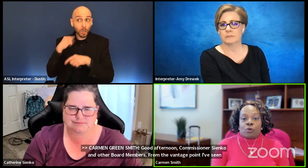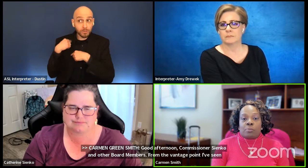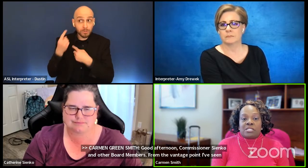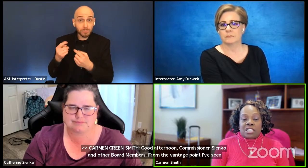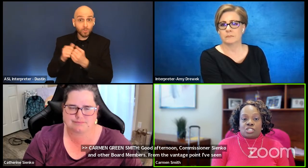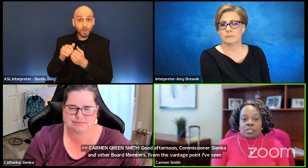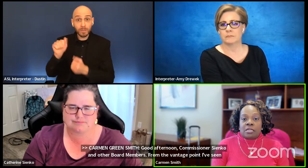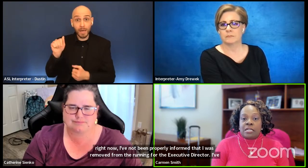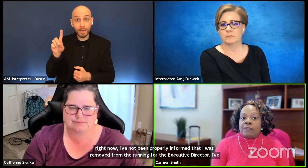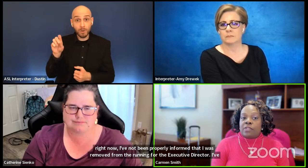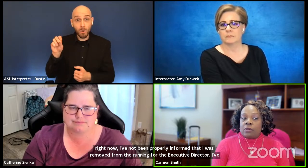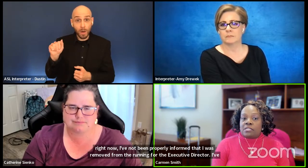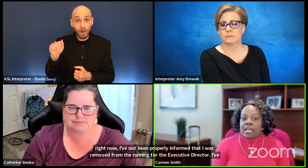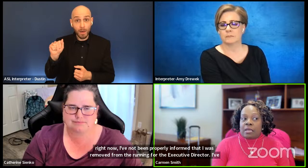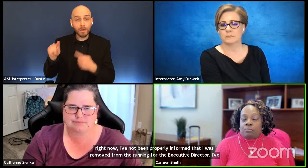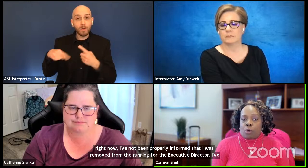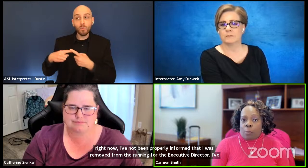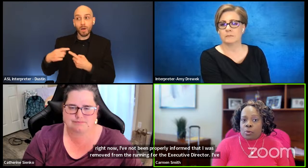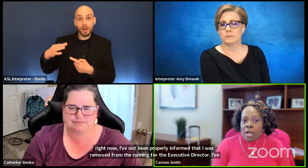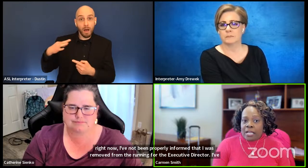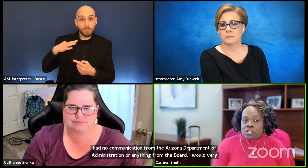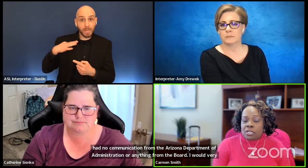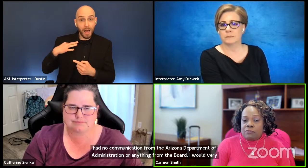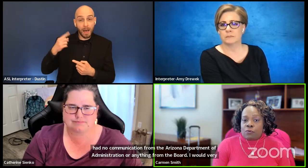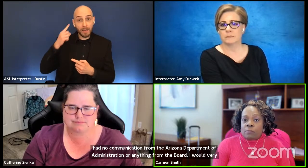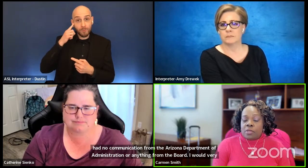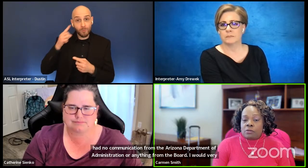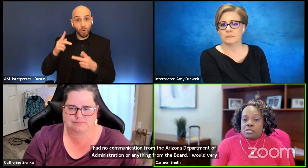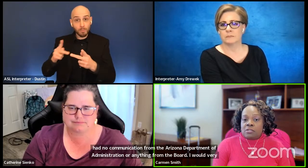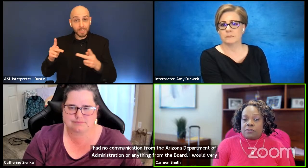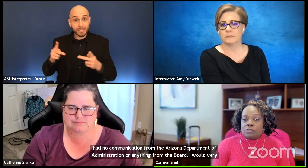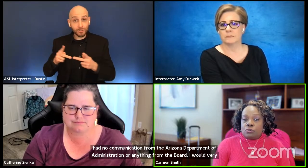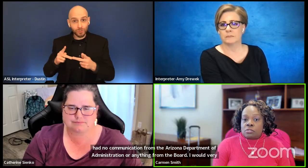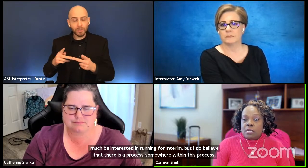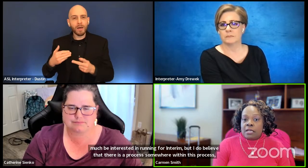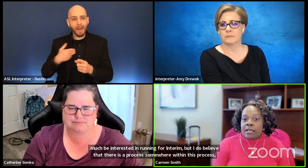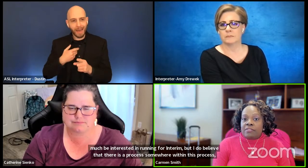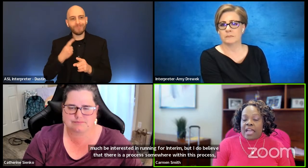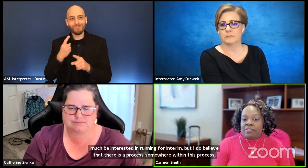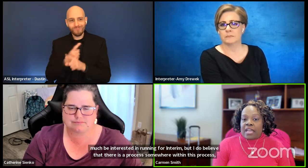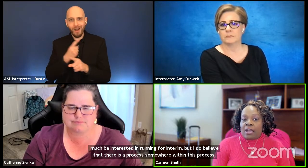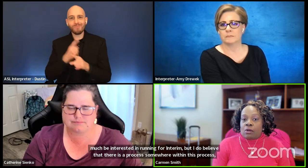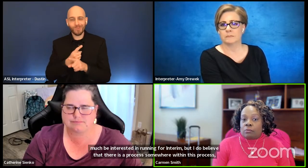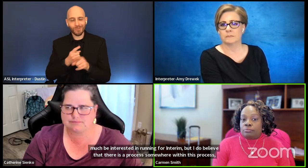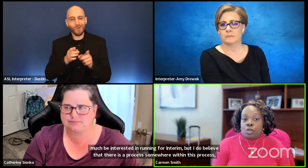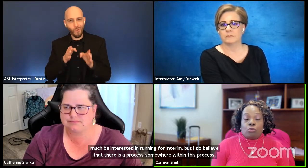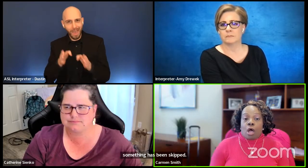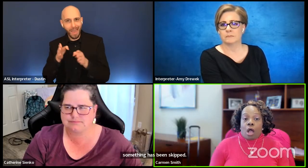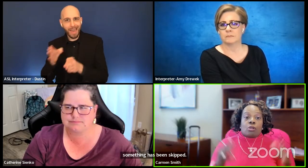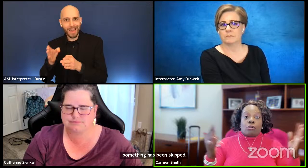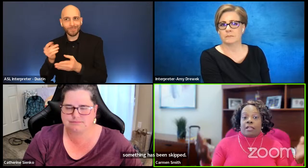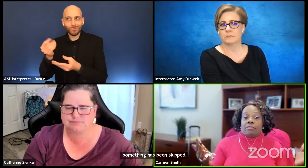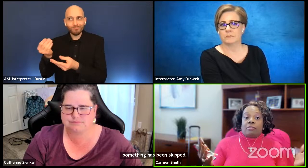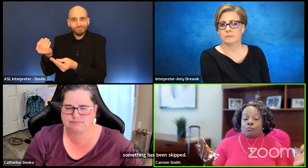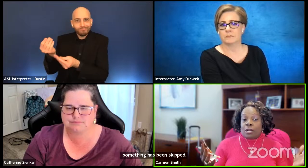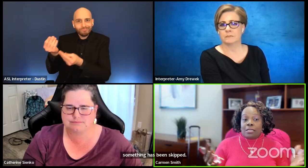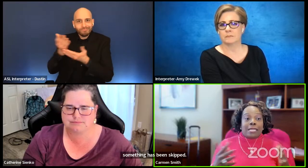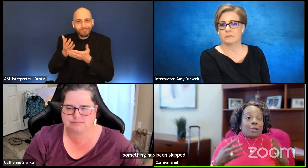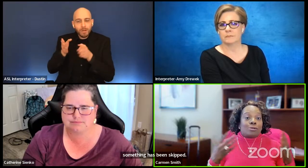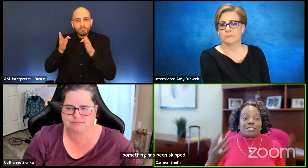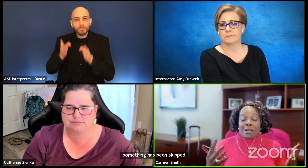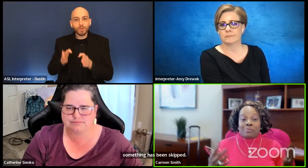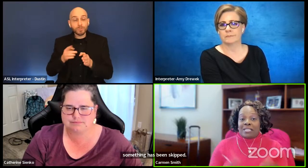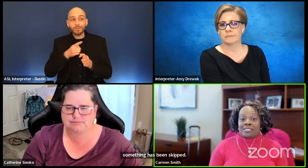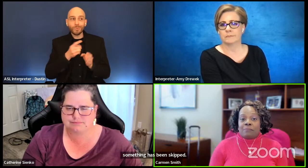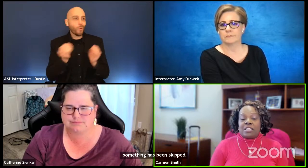apply for a position, there is a proper way to inform those individuals that they are no longer in the